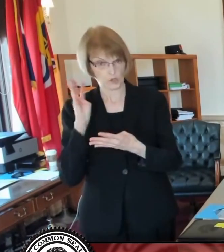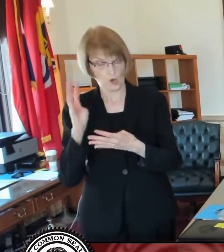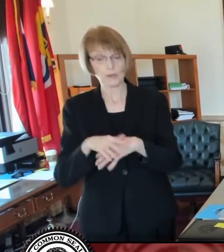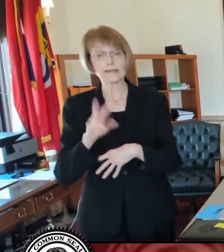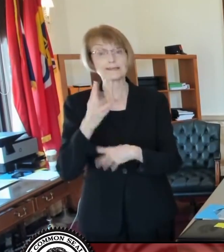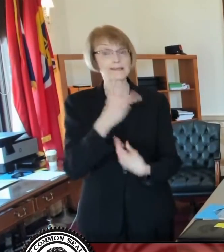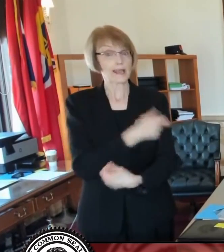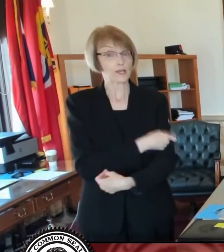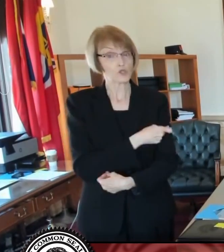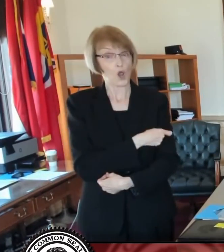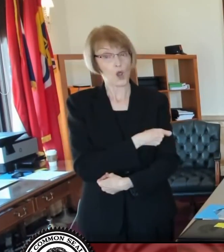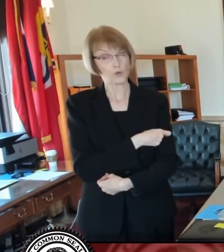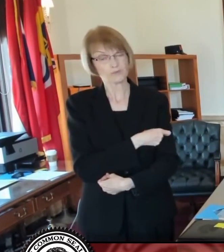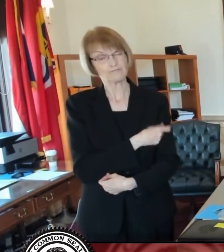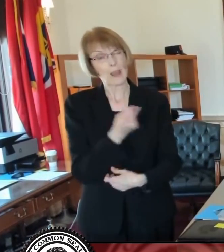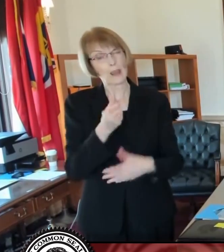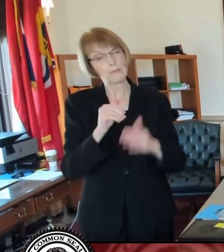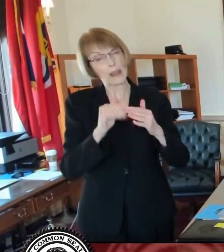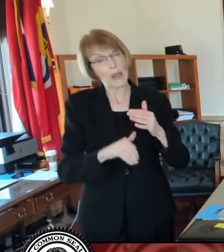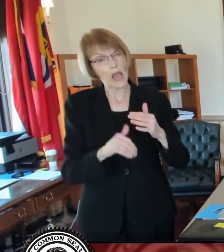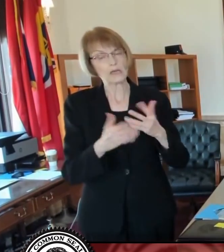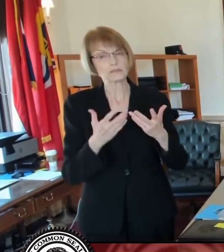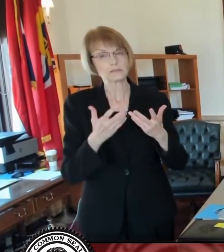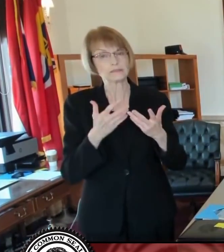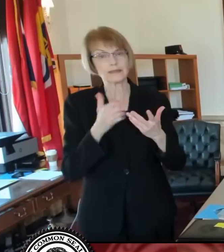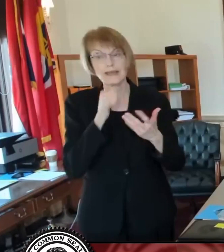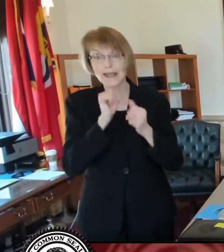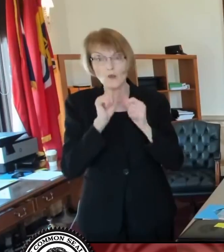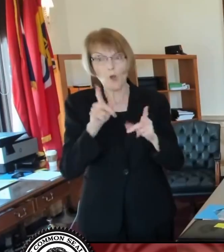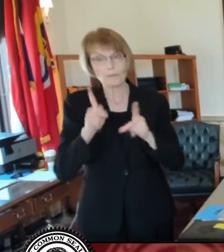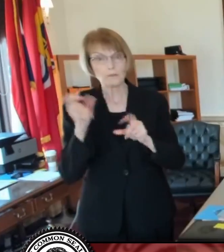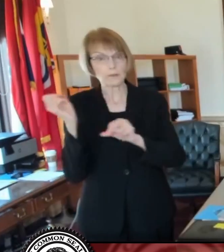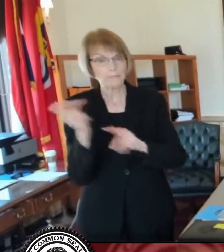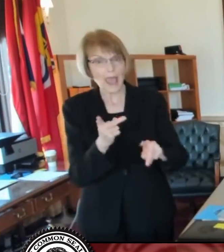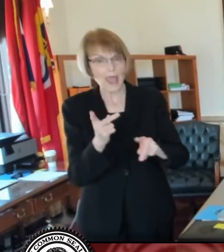second doses, I think, was a little less than that. Not everybody made it back, but